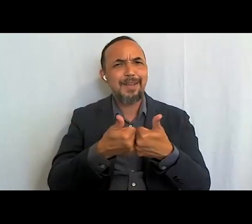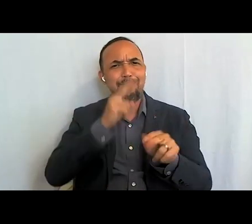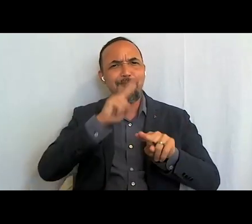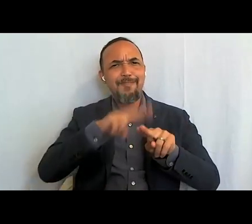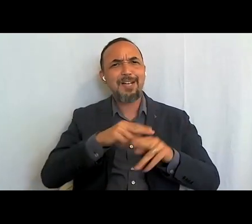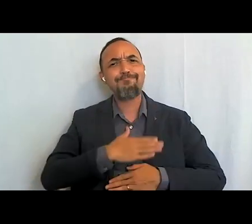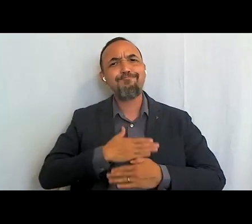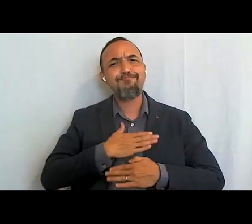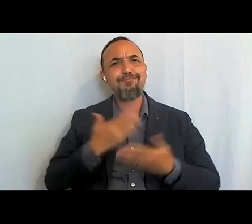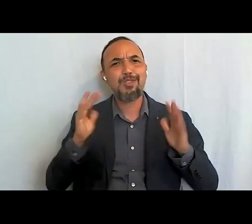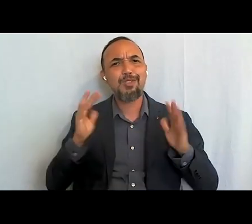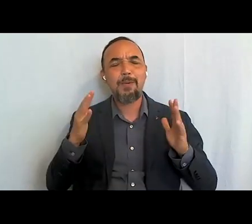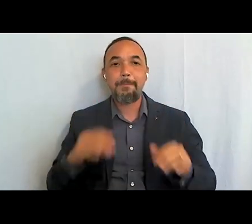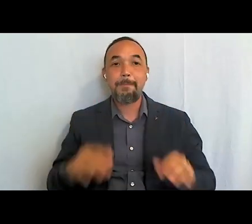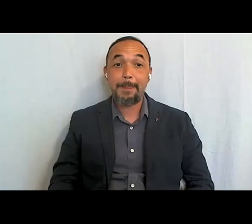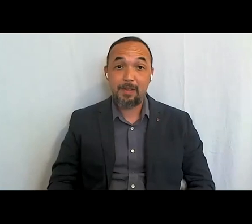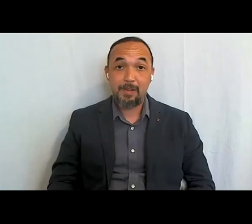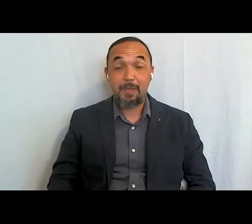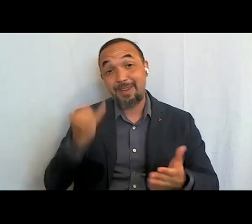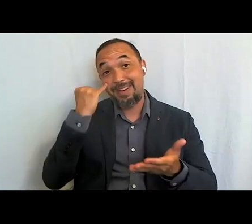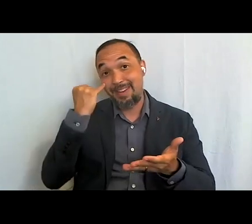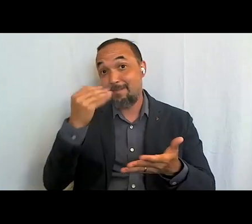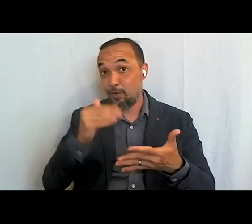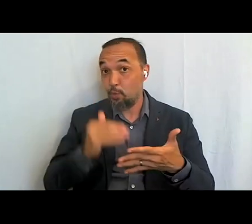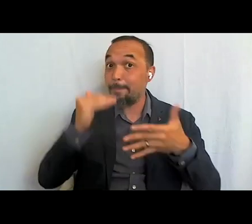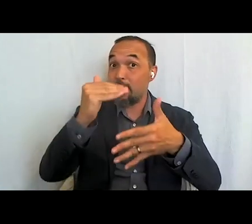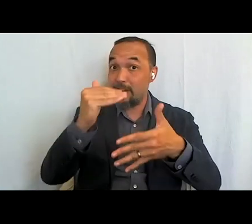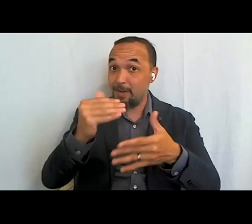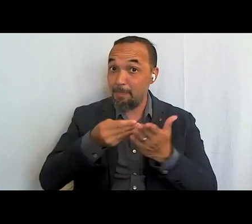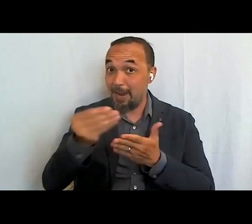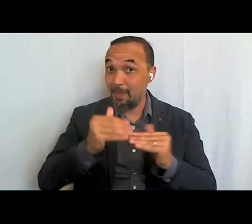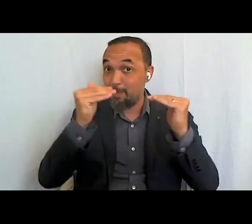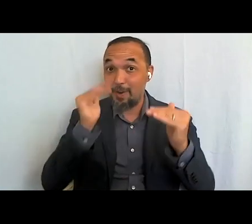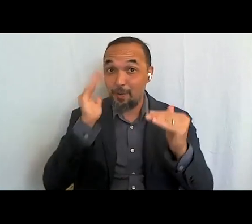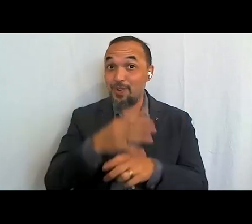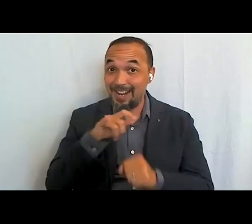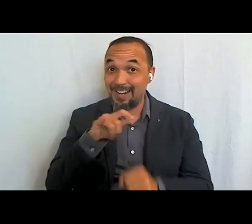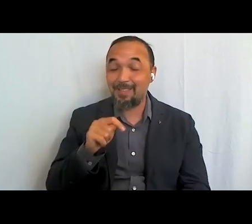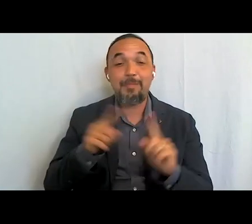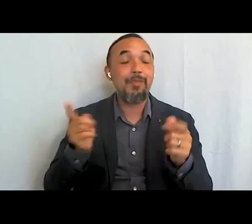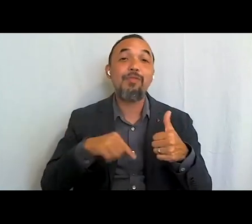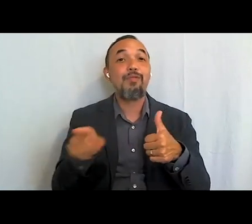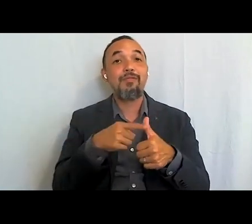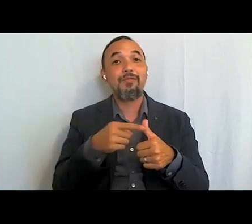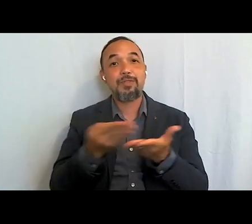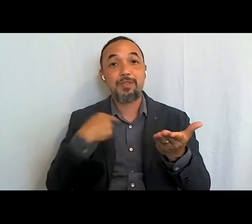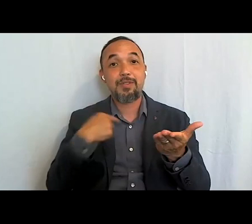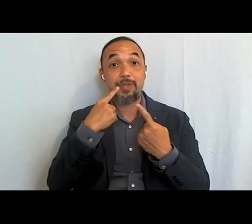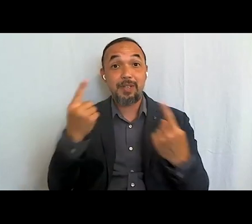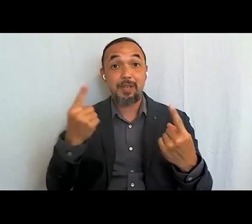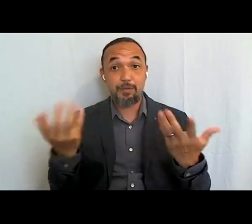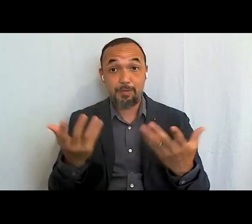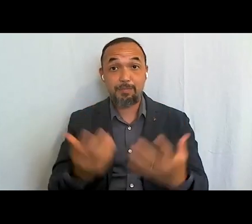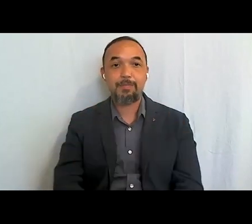one's going to win anything unless you get this and then you get some cool stuff. All right, here we go. The first thing that we announced is,